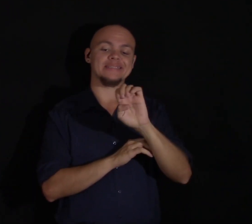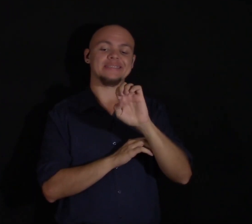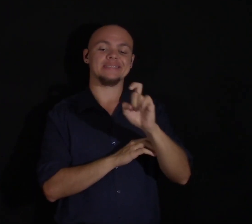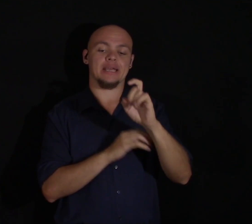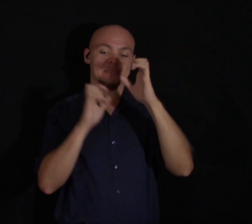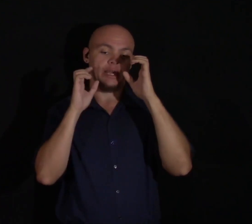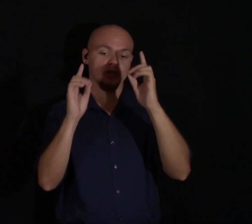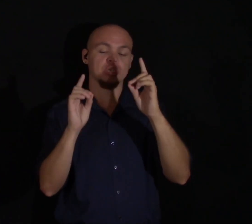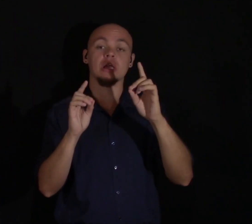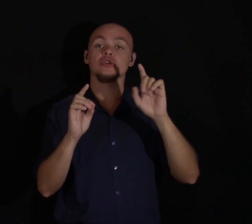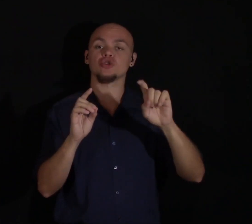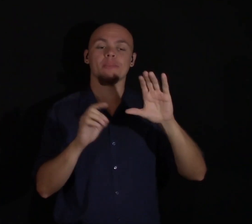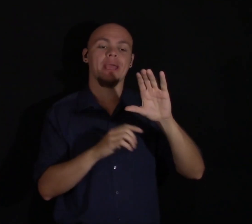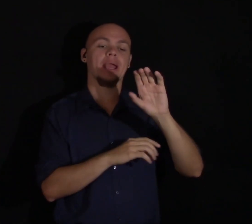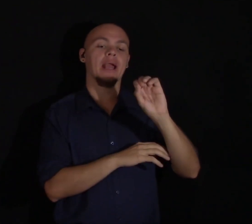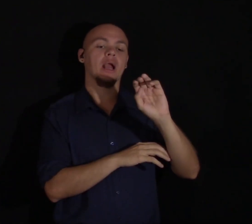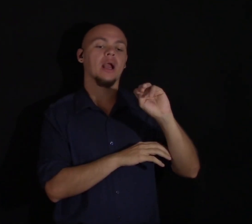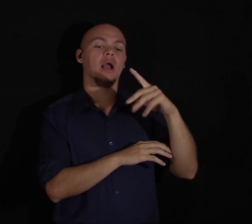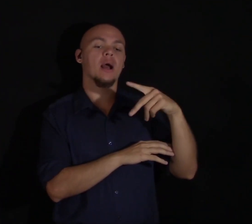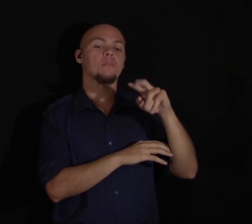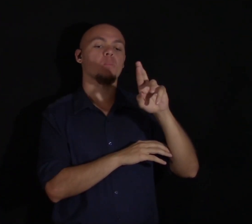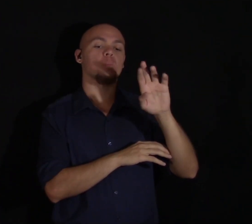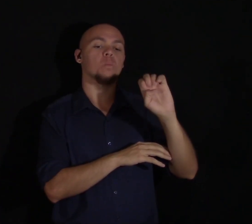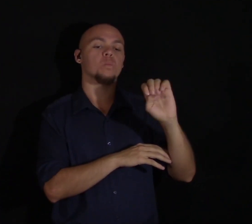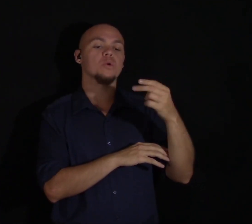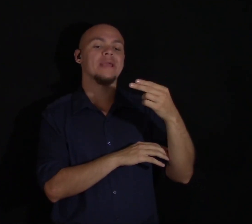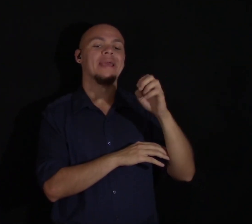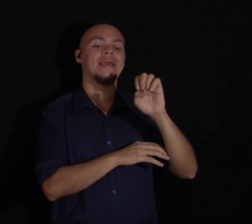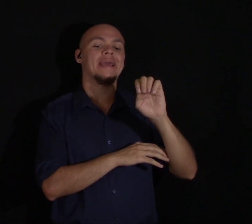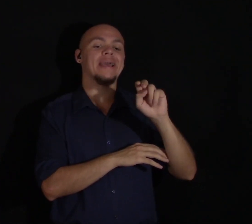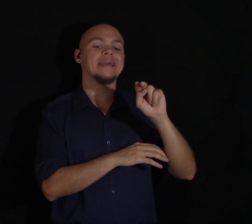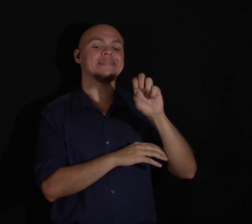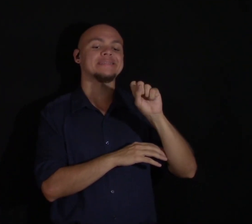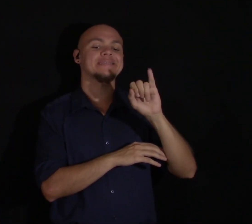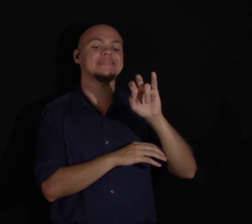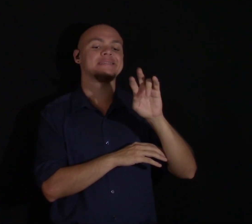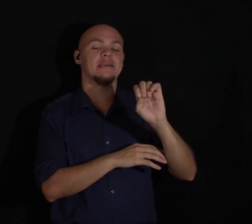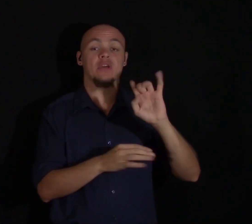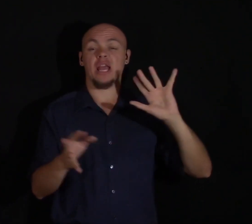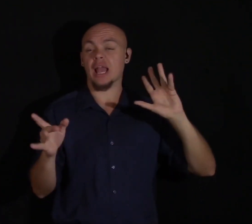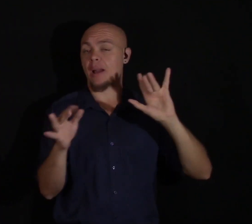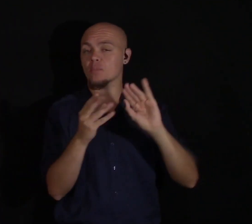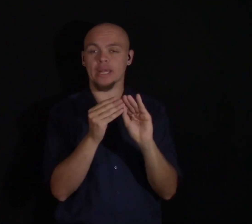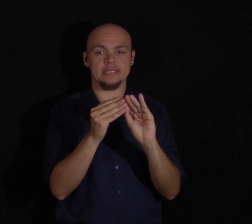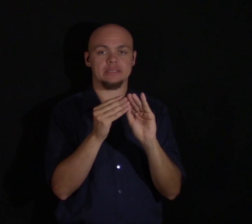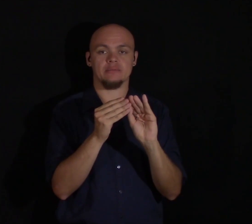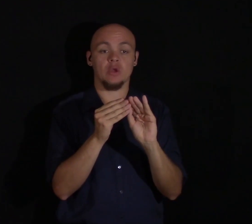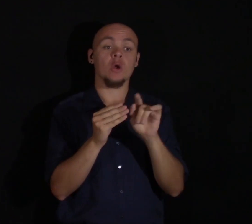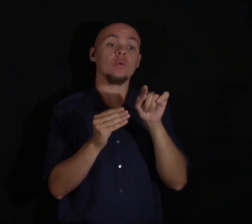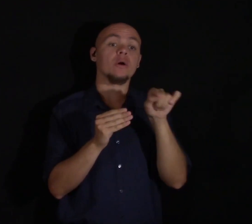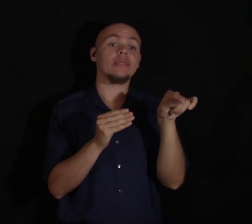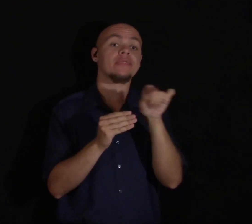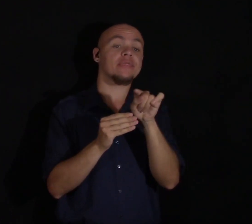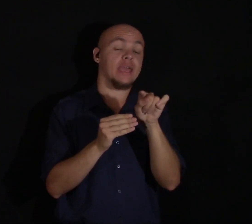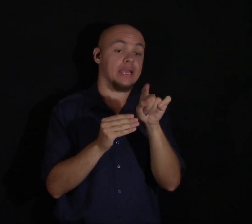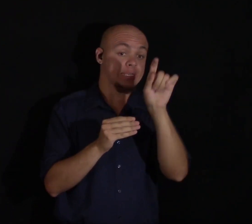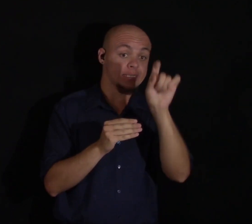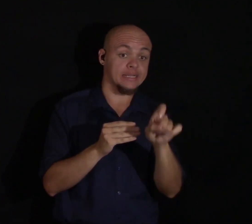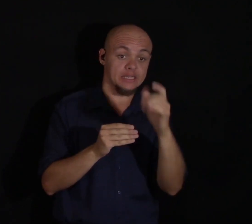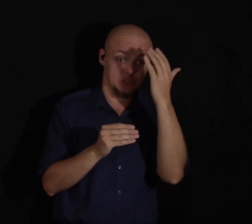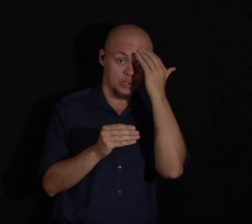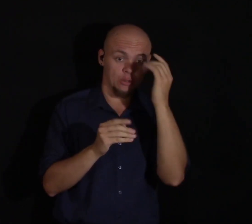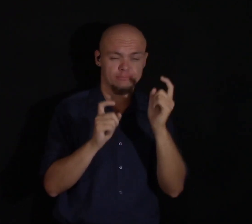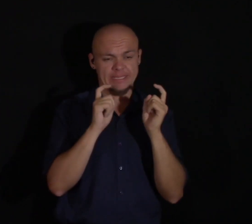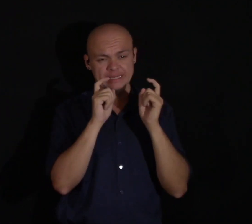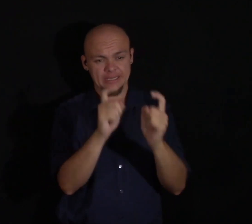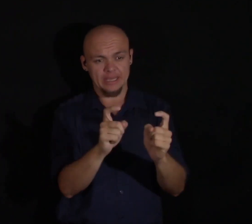just telling kids what they need to know, we need to start asking them what they want to know. Of